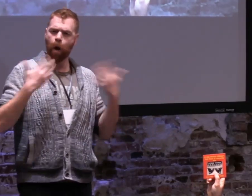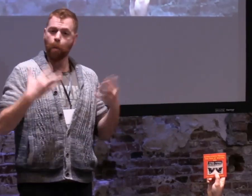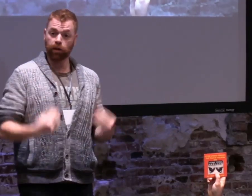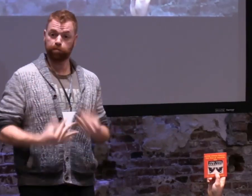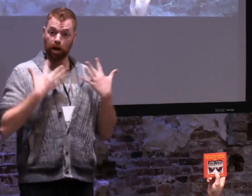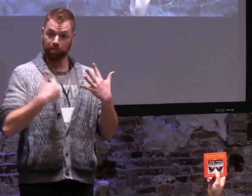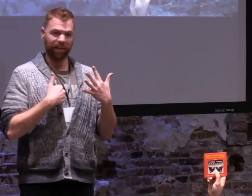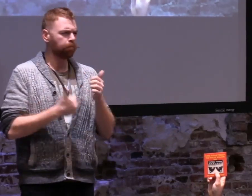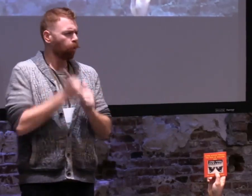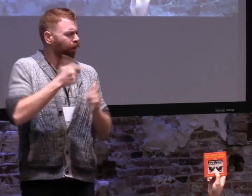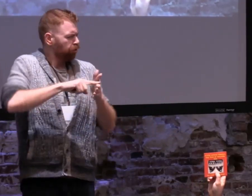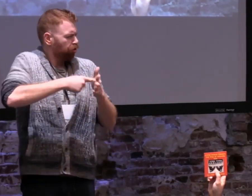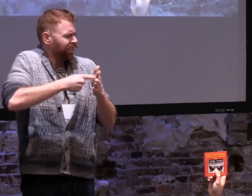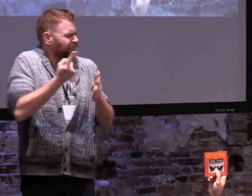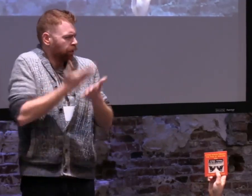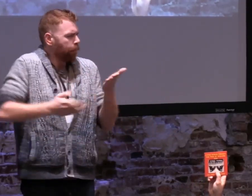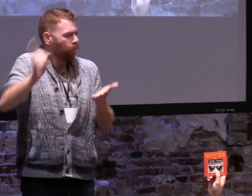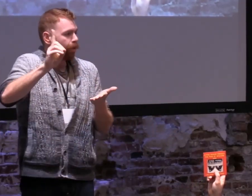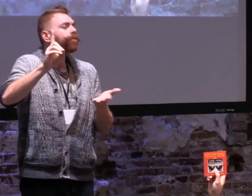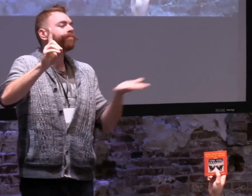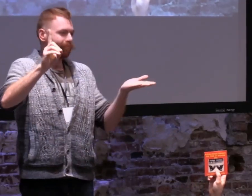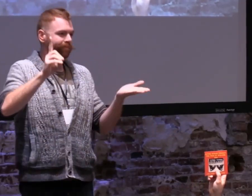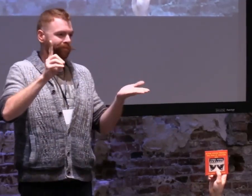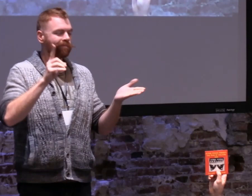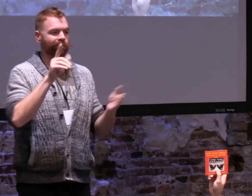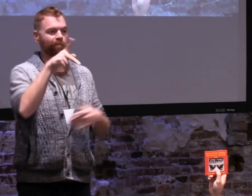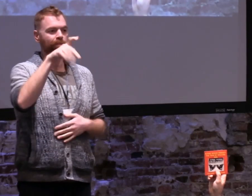Looking back when I was younger, some of the things that inspired me most